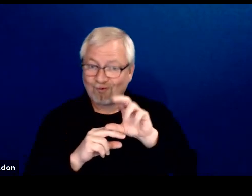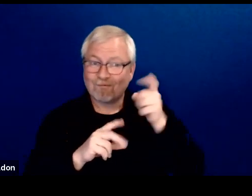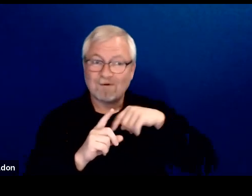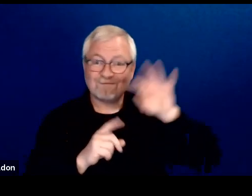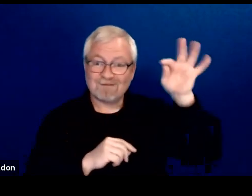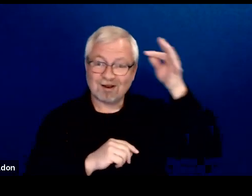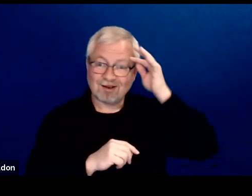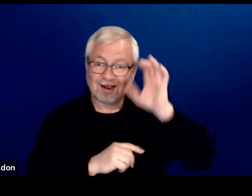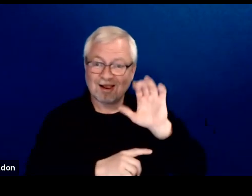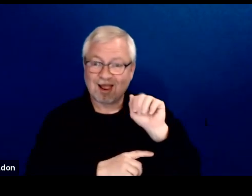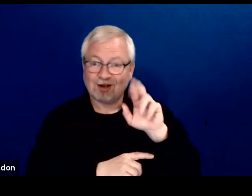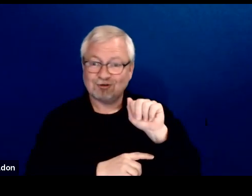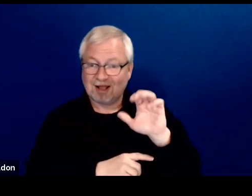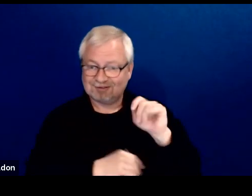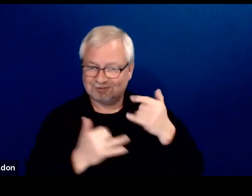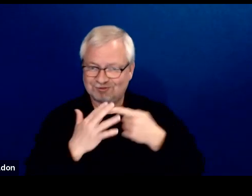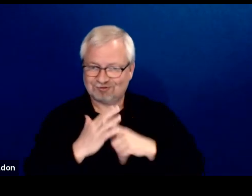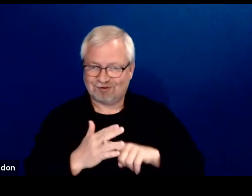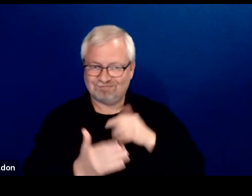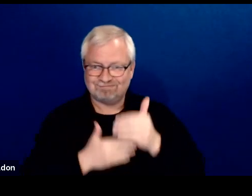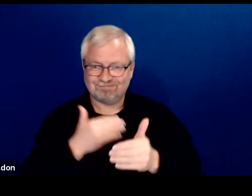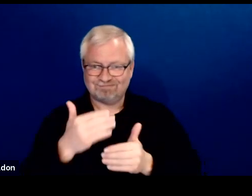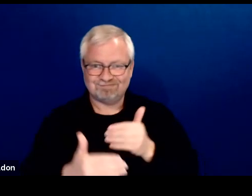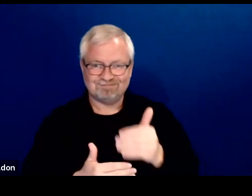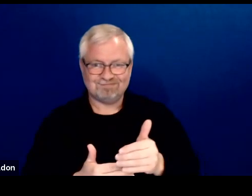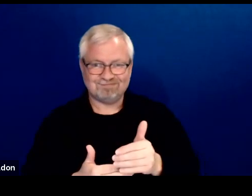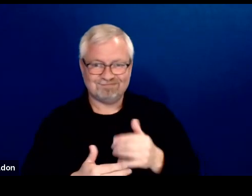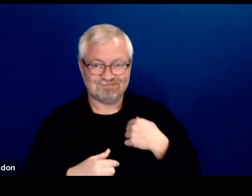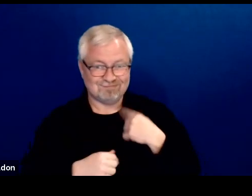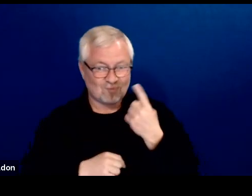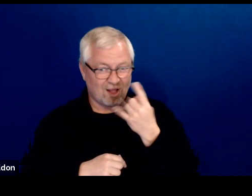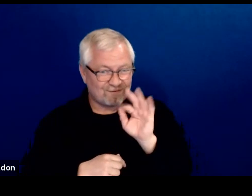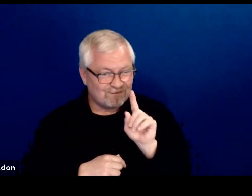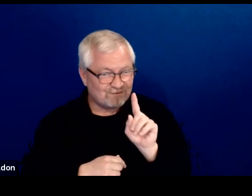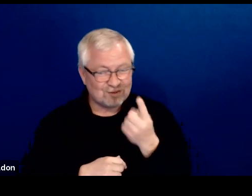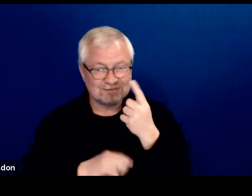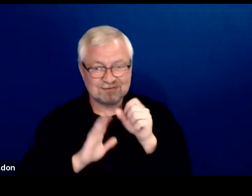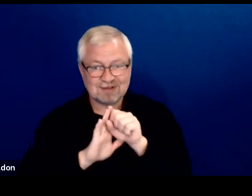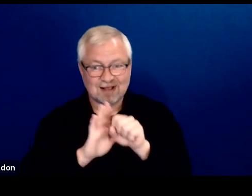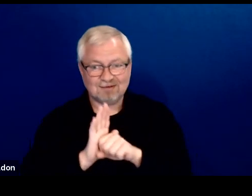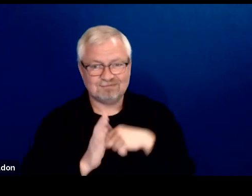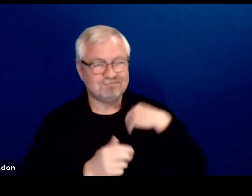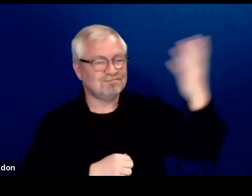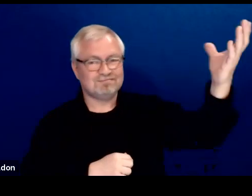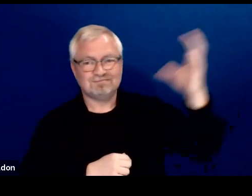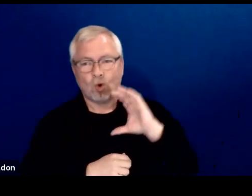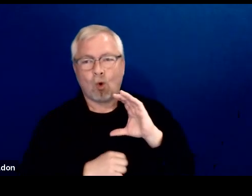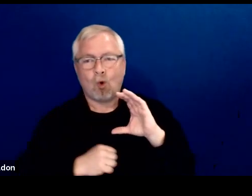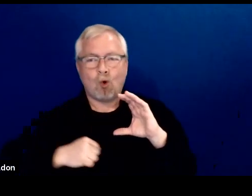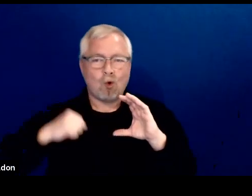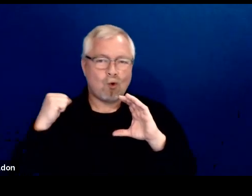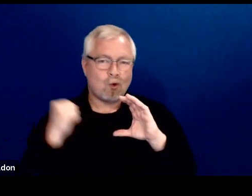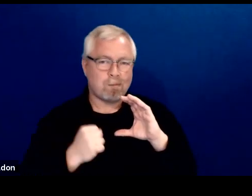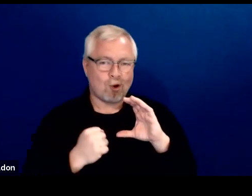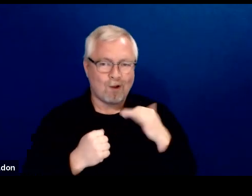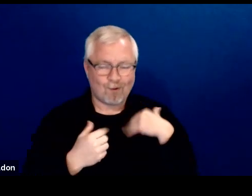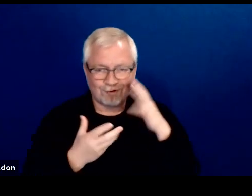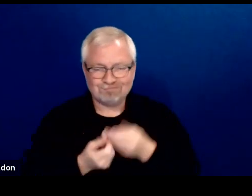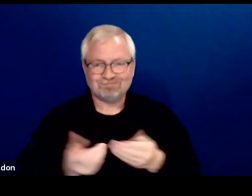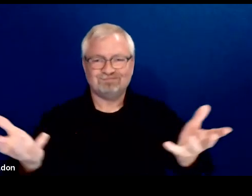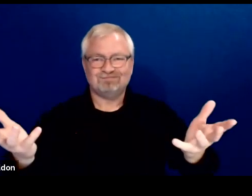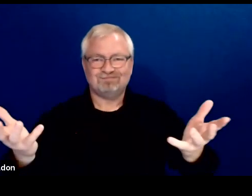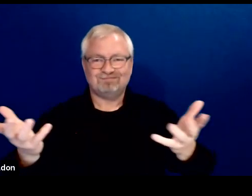2 or 3 states that have got payments out the door on that. So that means people will receive their Minnesota benefits that tend to be